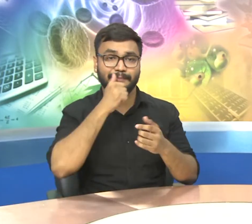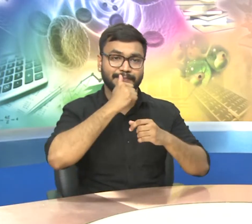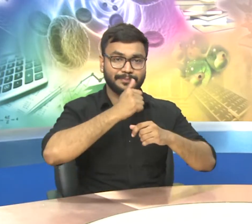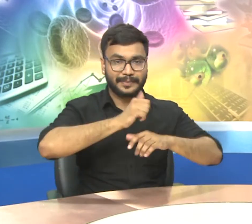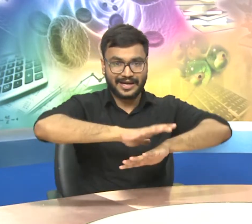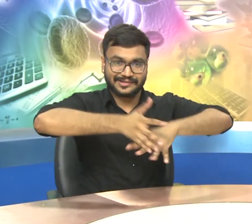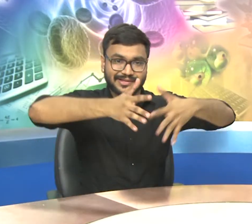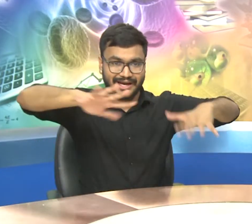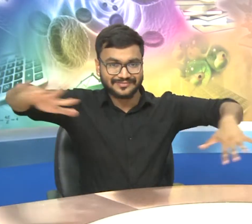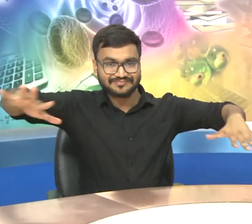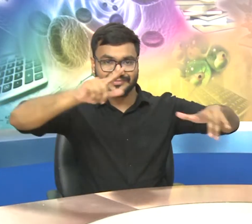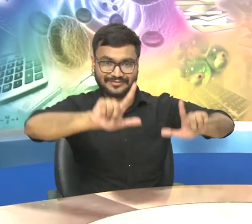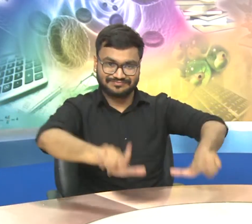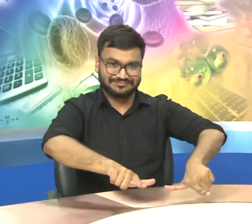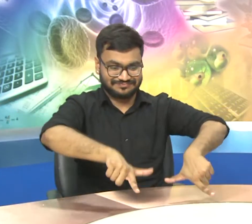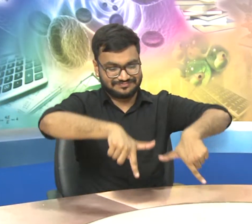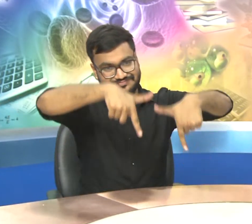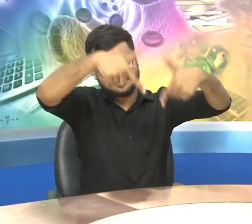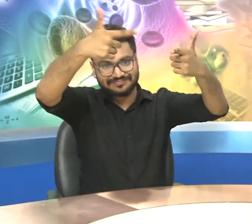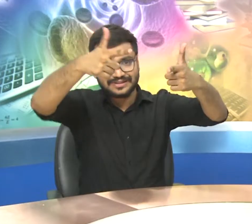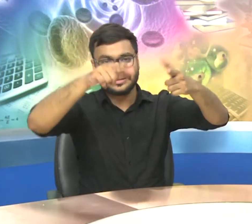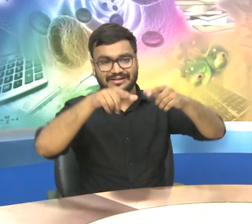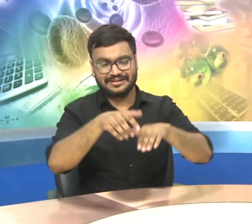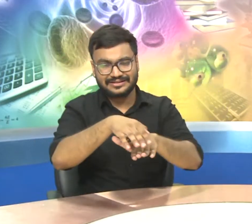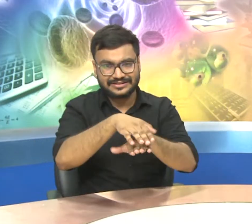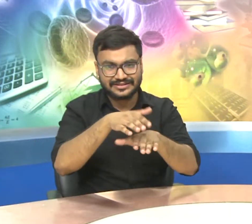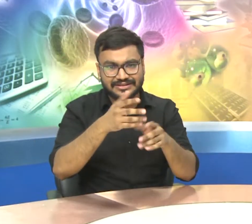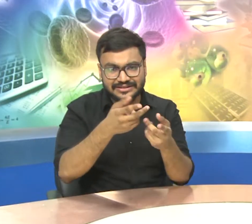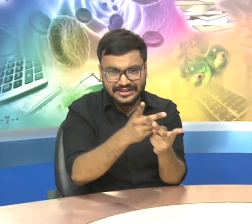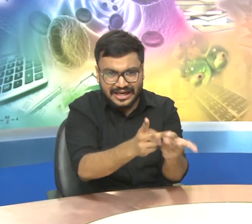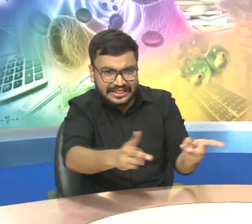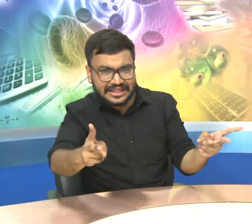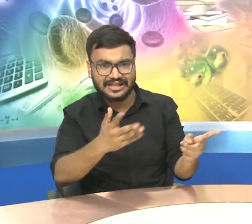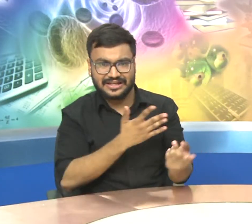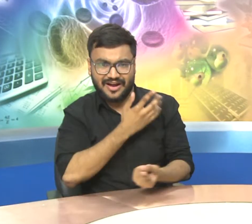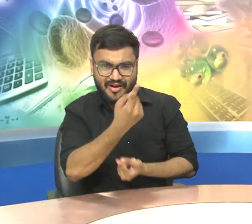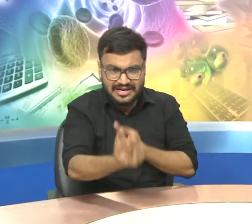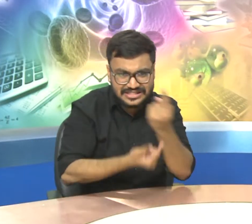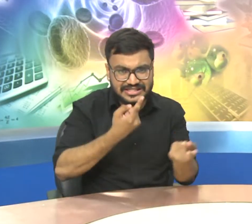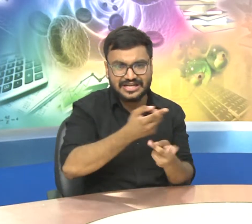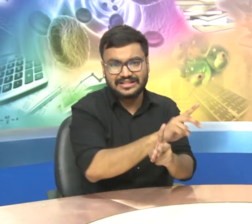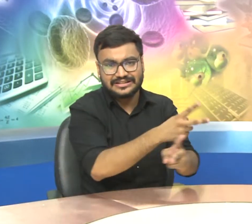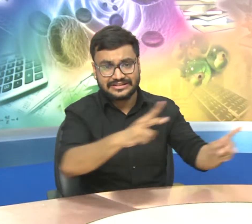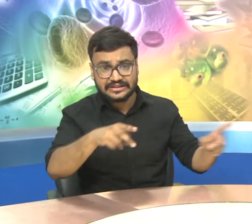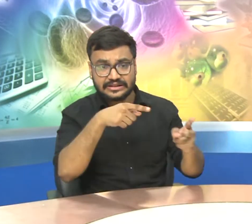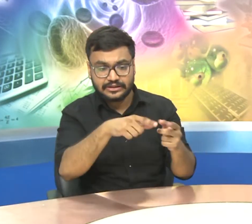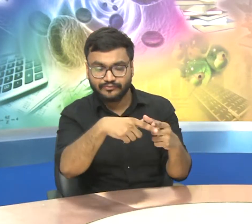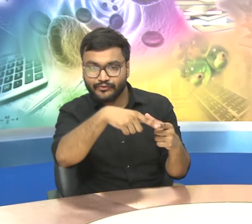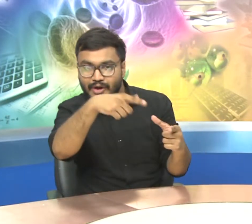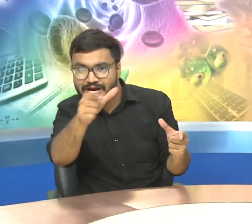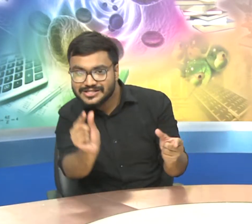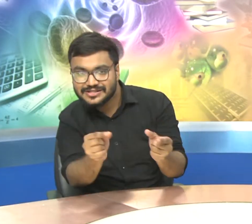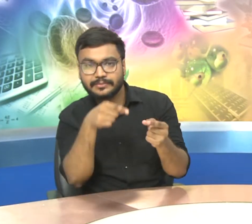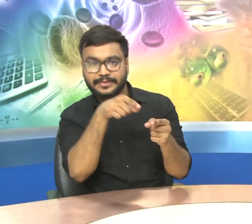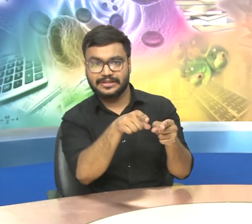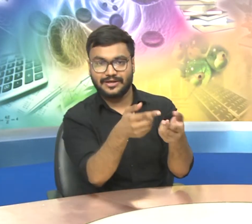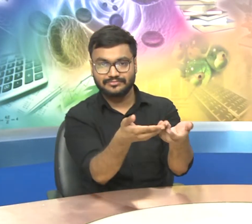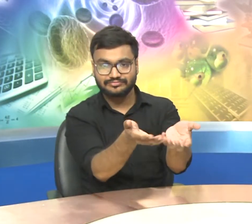And it includes three types. First one is zone of emergent vegetation.